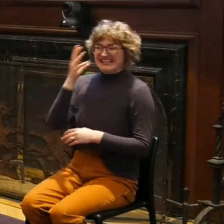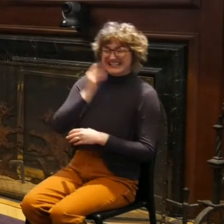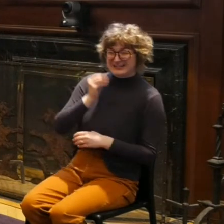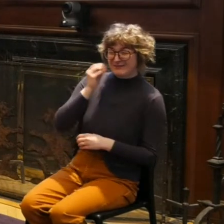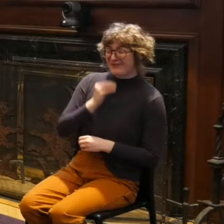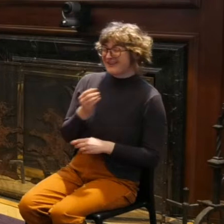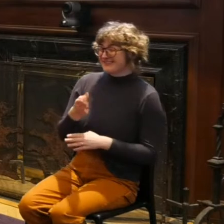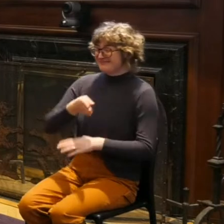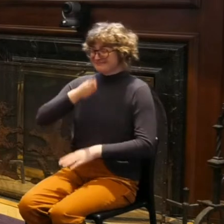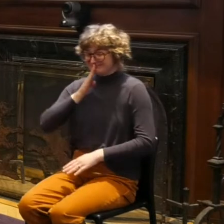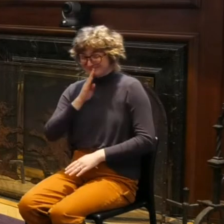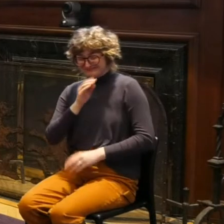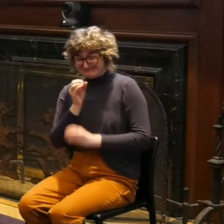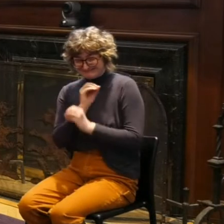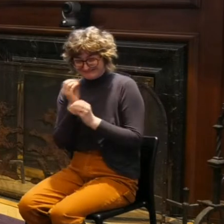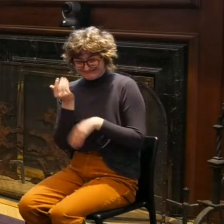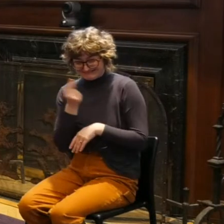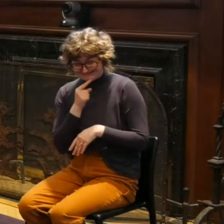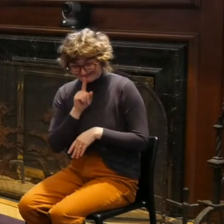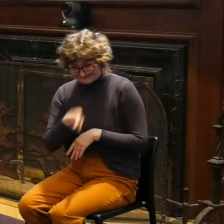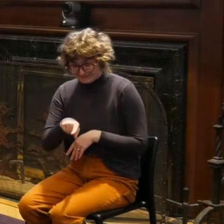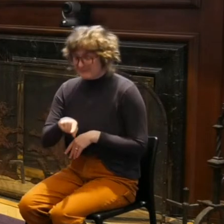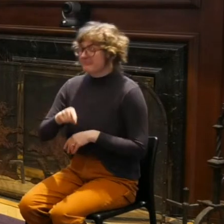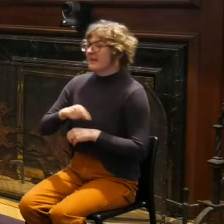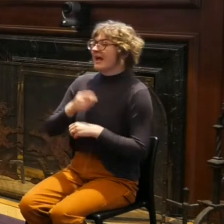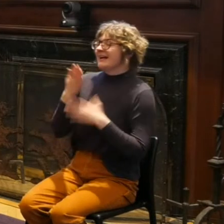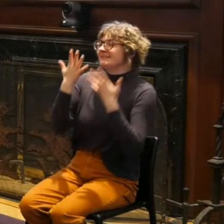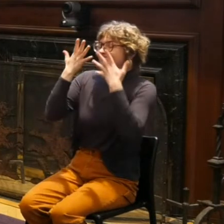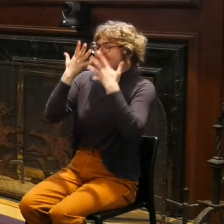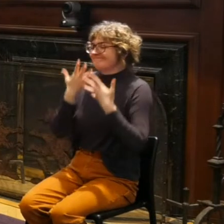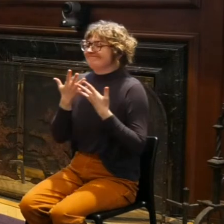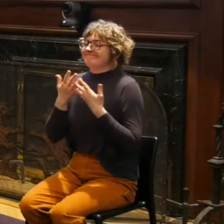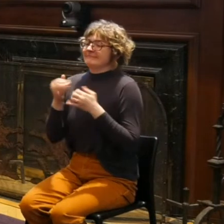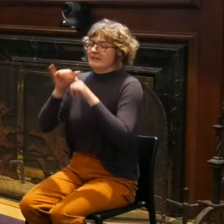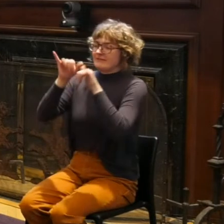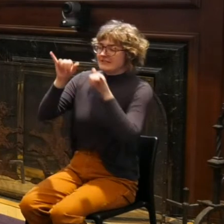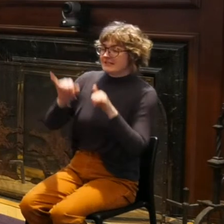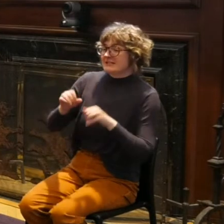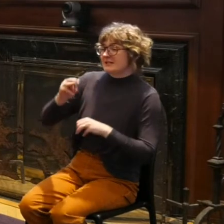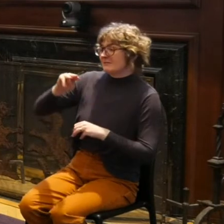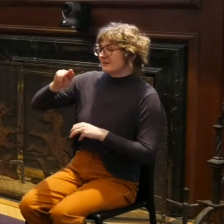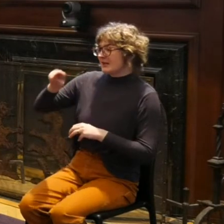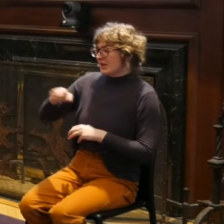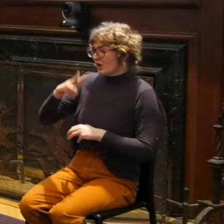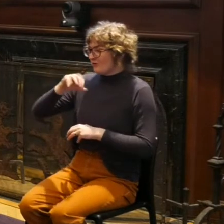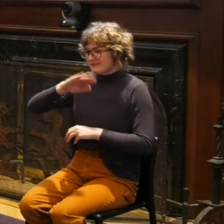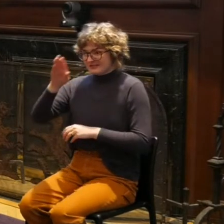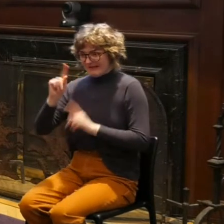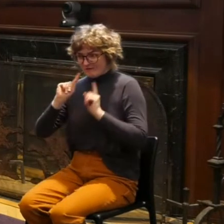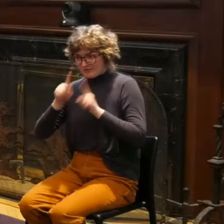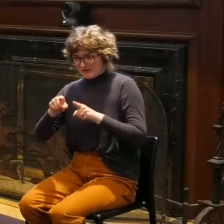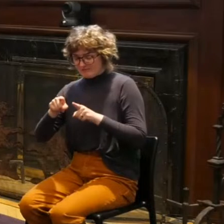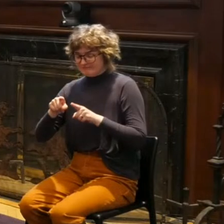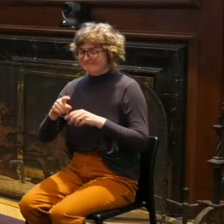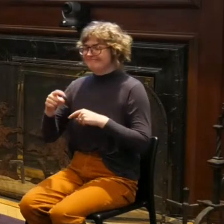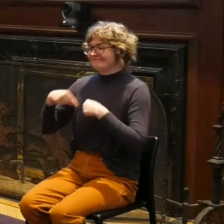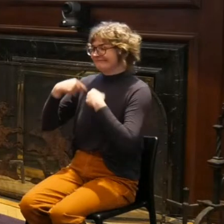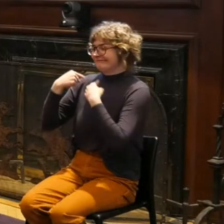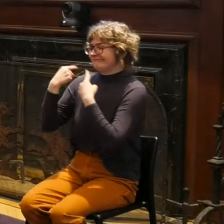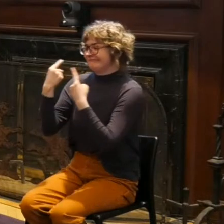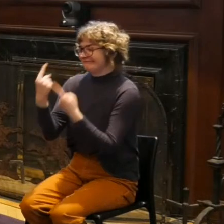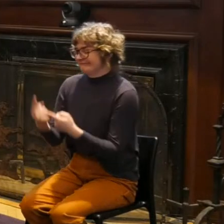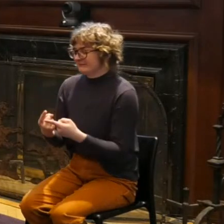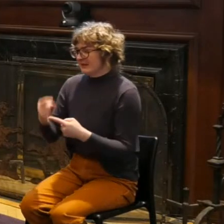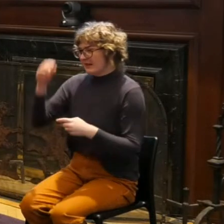of words. It's a sad state of affairs, but rarely and barely makes the news. Yet our conversation continues, escorting your mind on